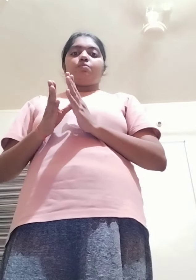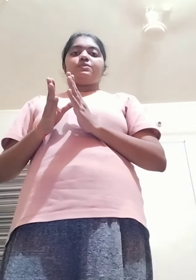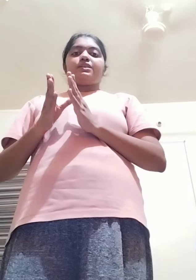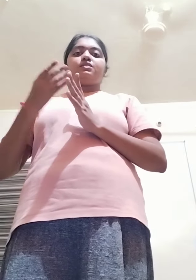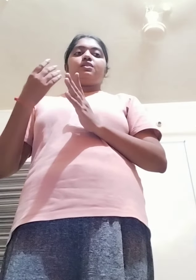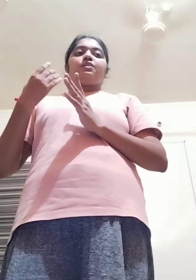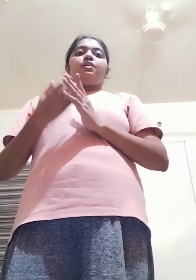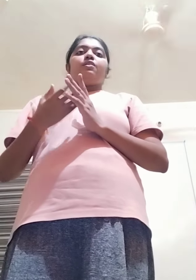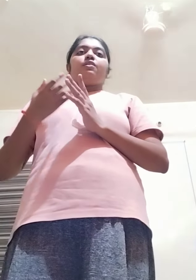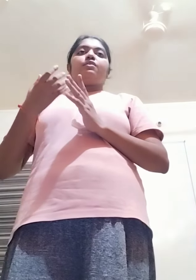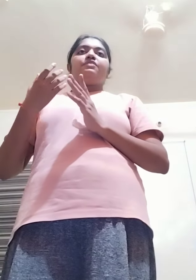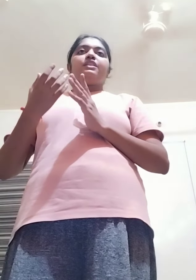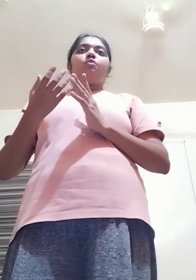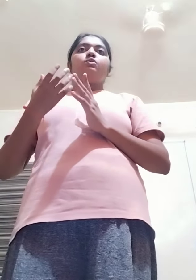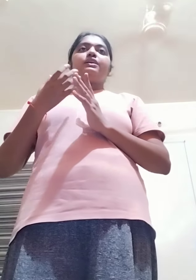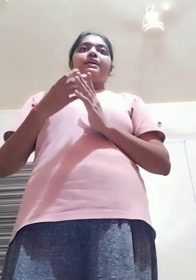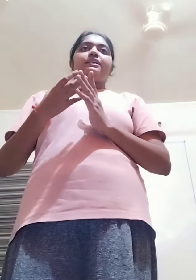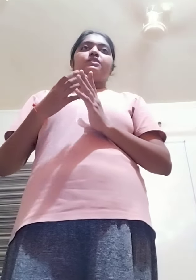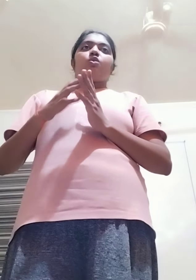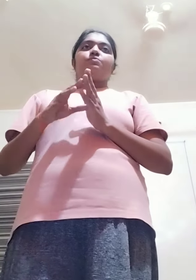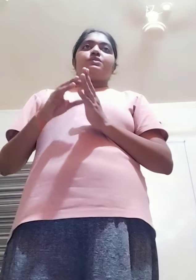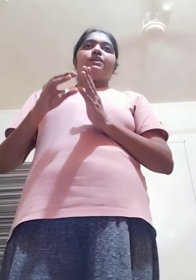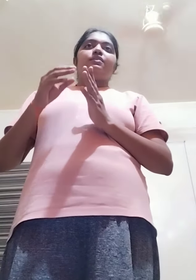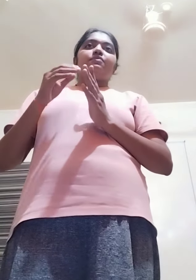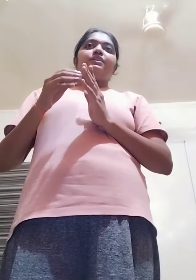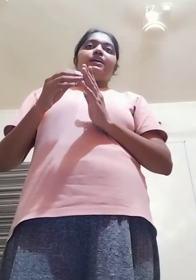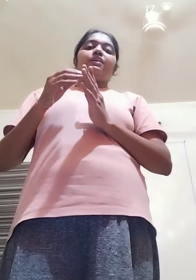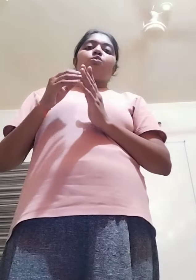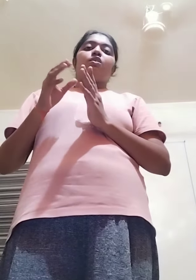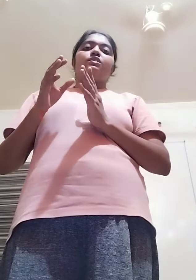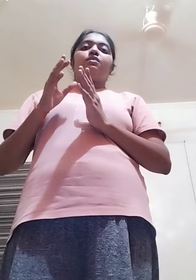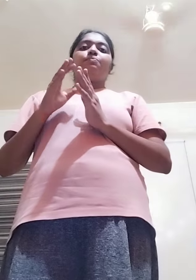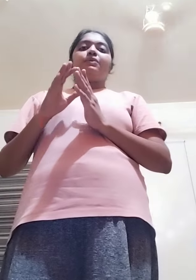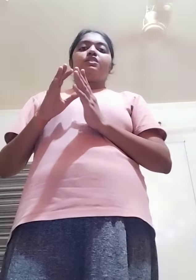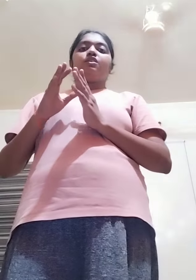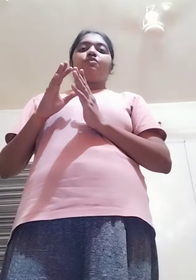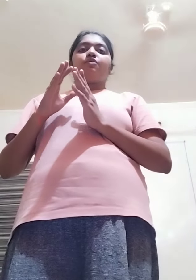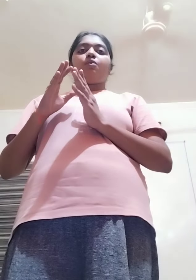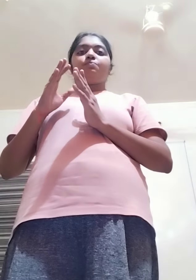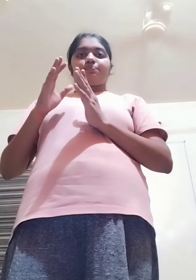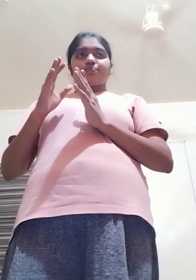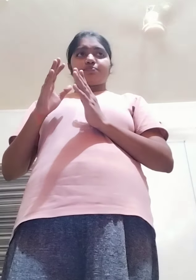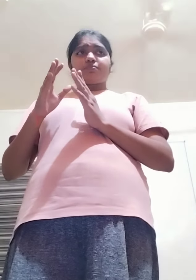objects. Without creating the object, we can call the method from